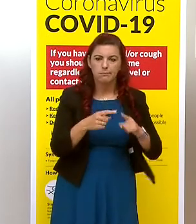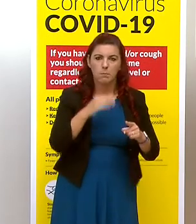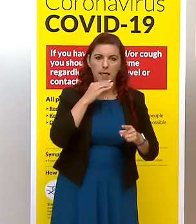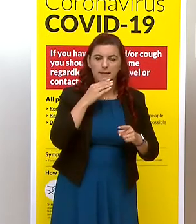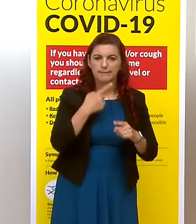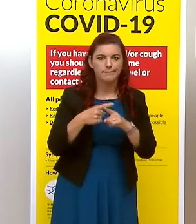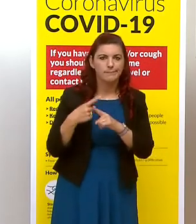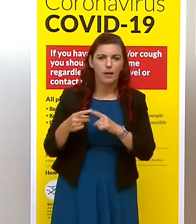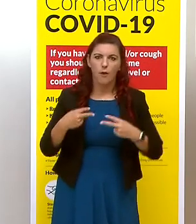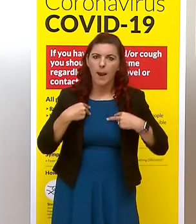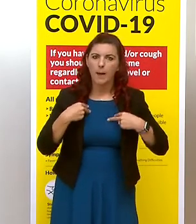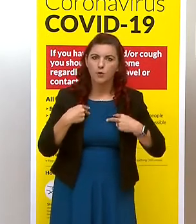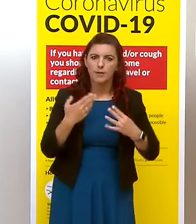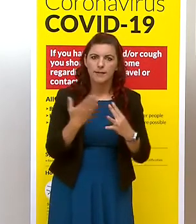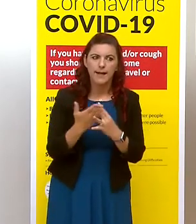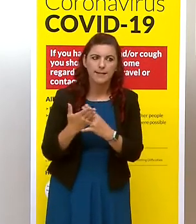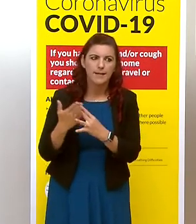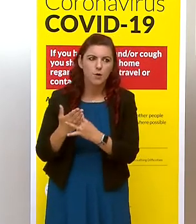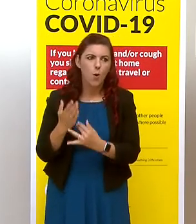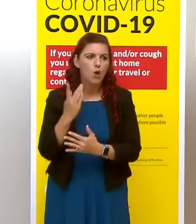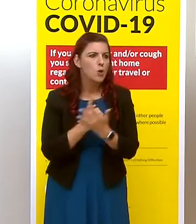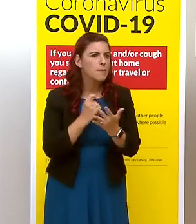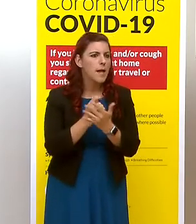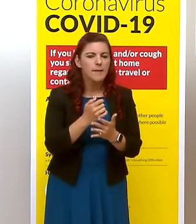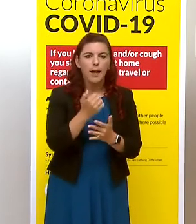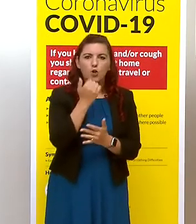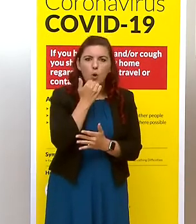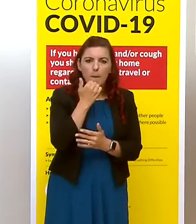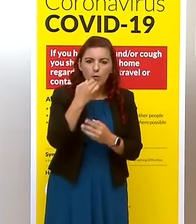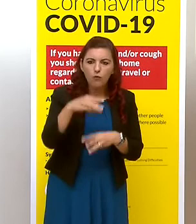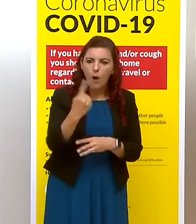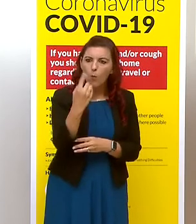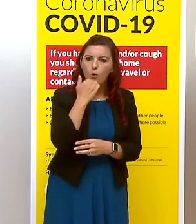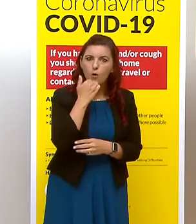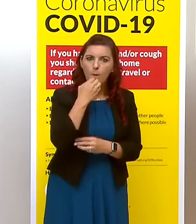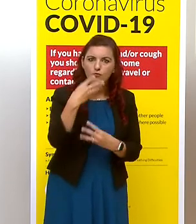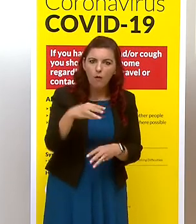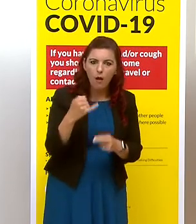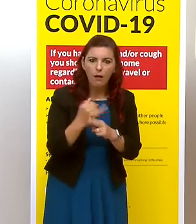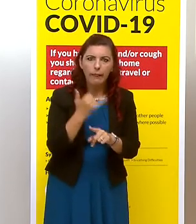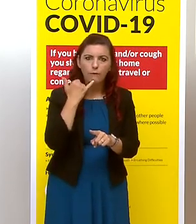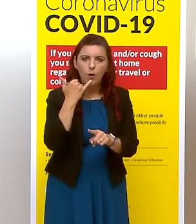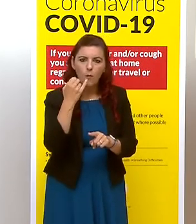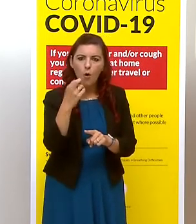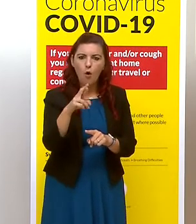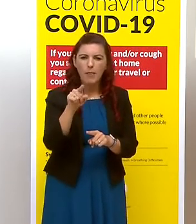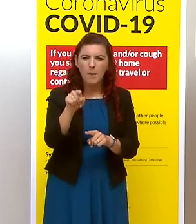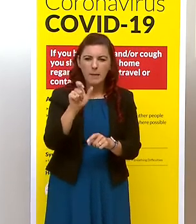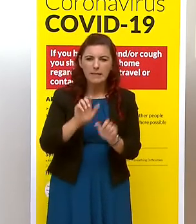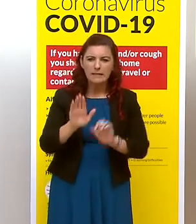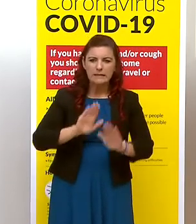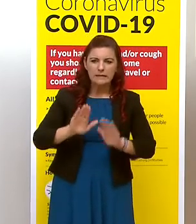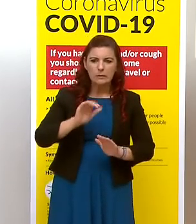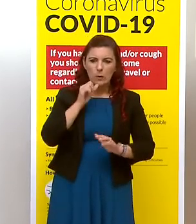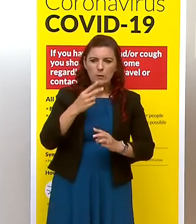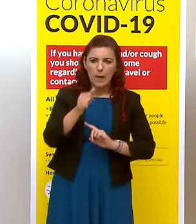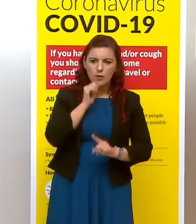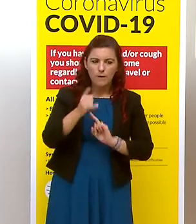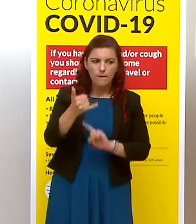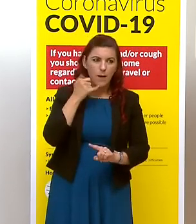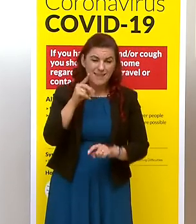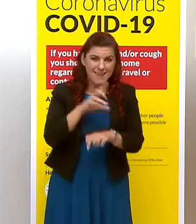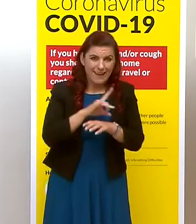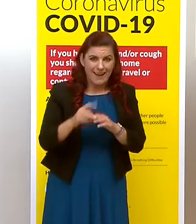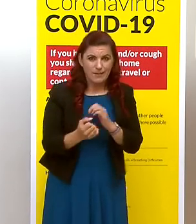because there's a digit wrong in the number, there's a reluctance to answer the phone, that kind of thing, really.